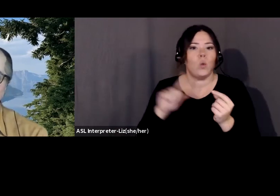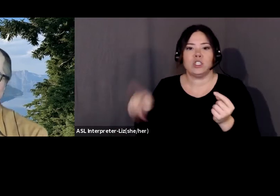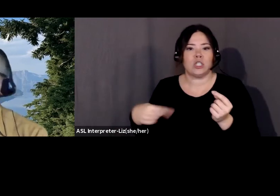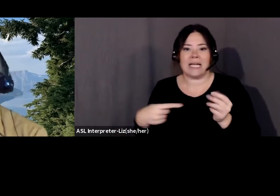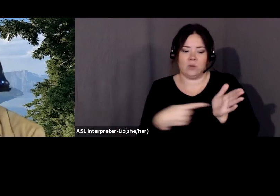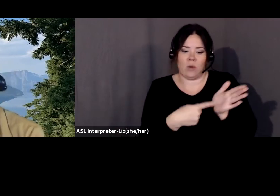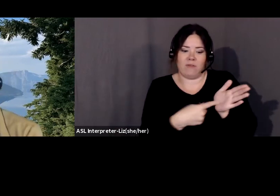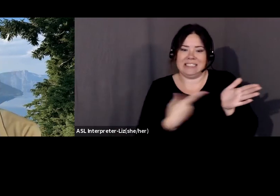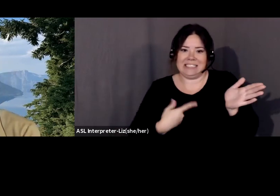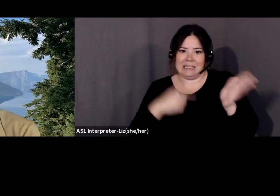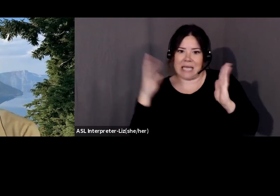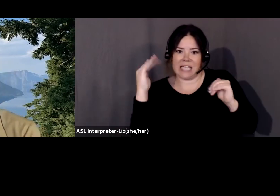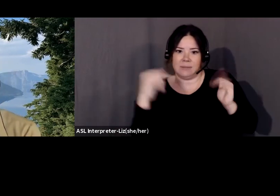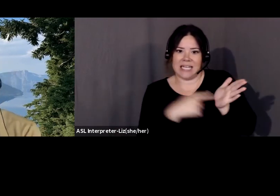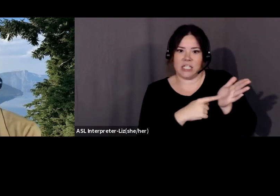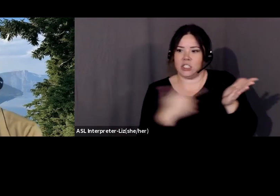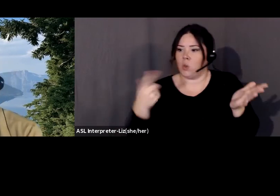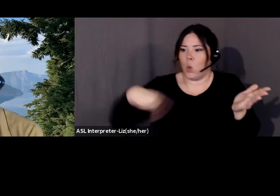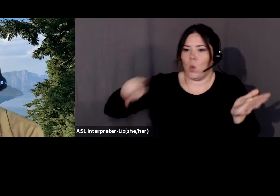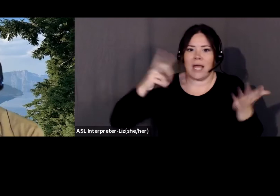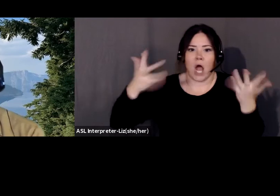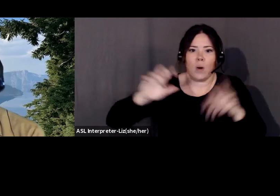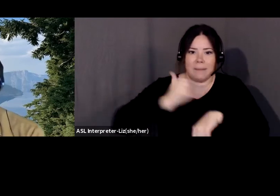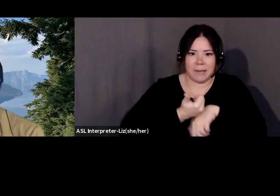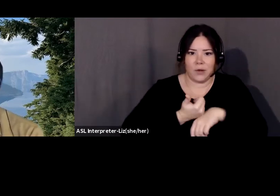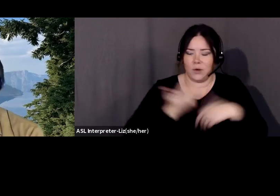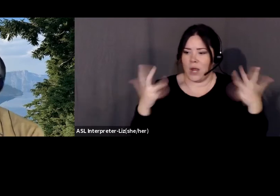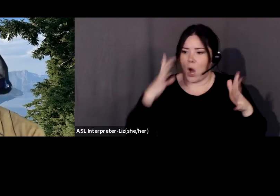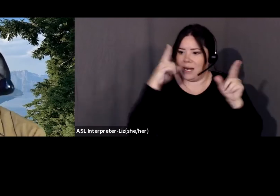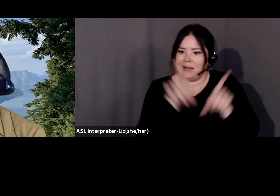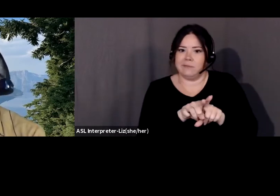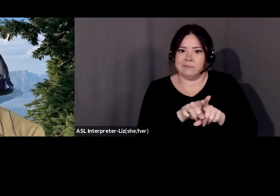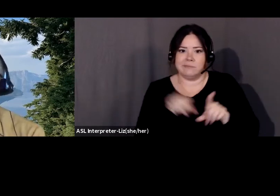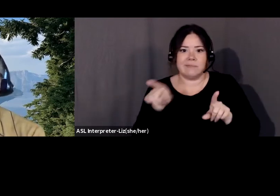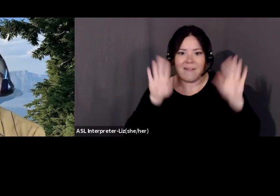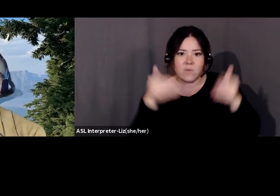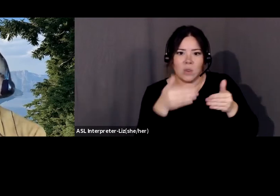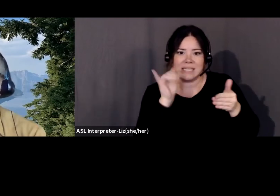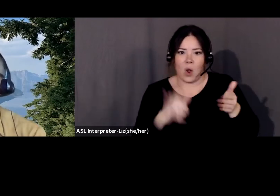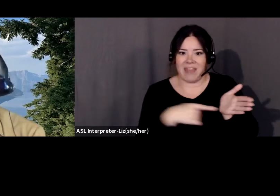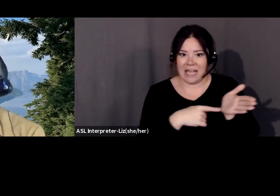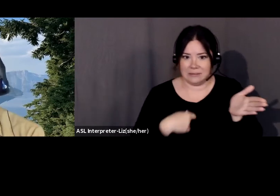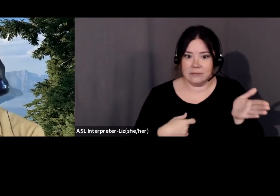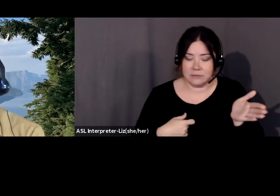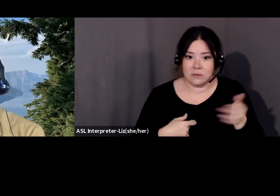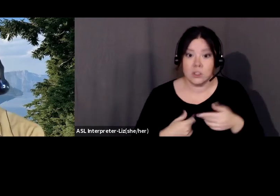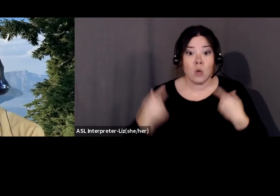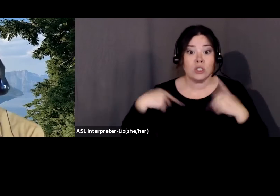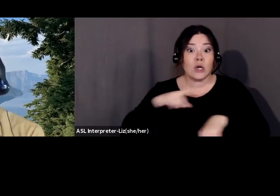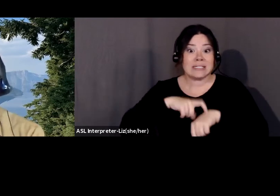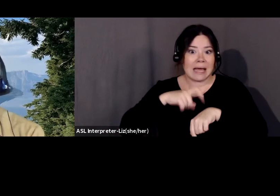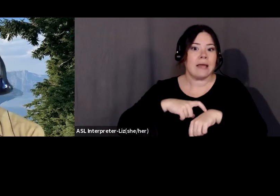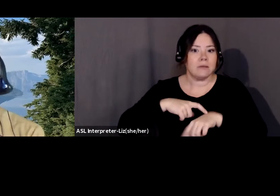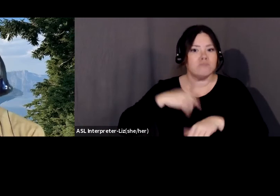the expectations that we built together and realigning with them. And so over time, it becomes much easier